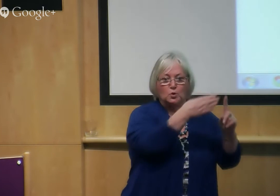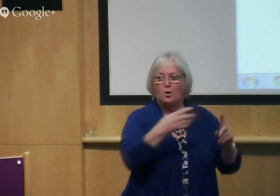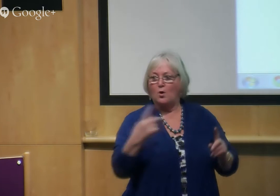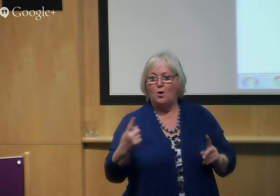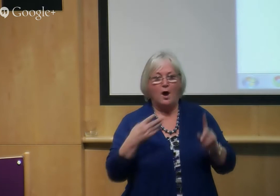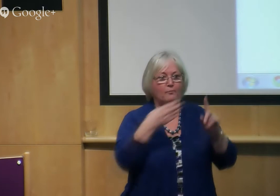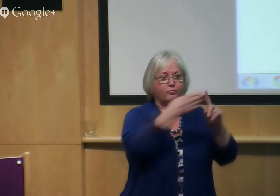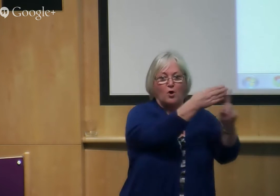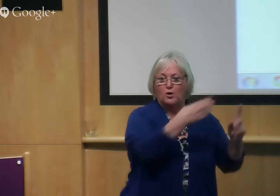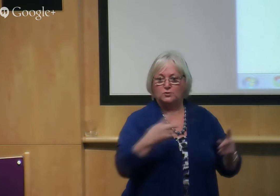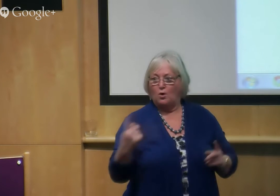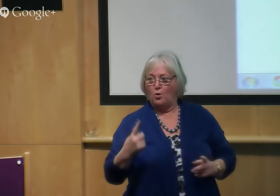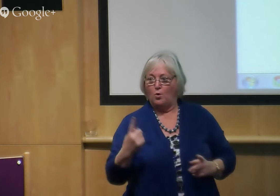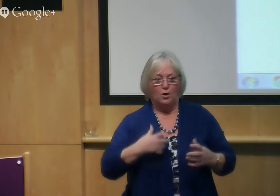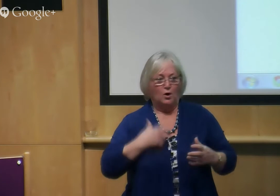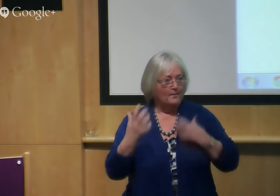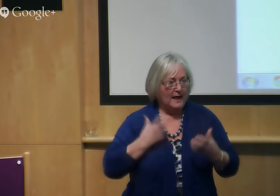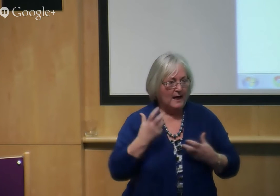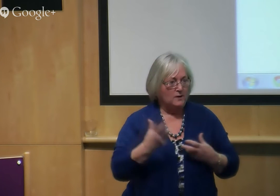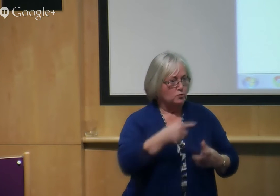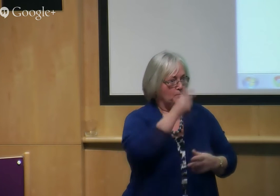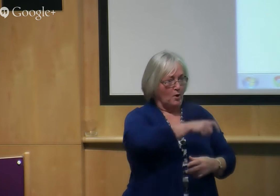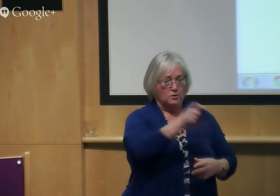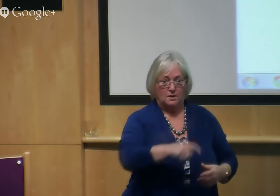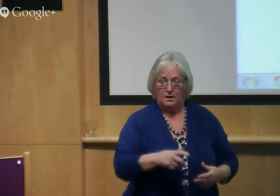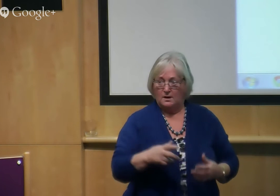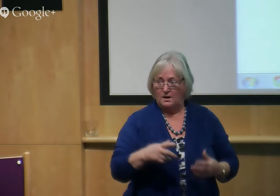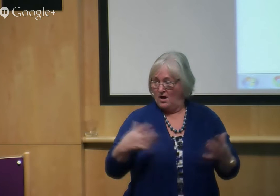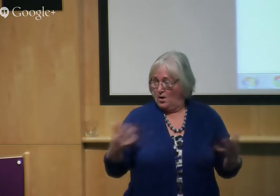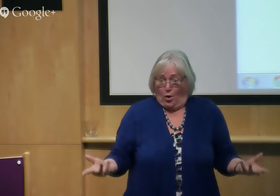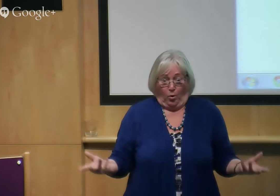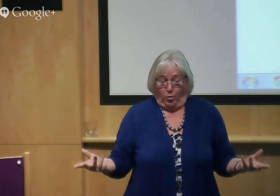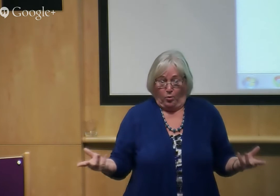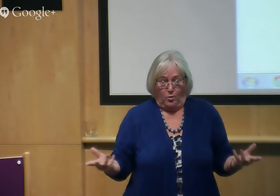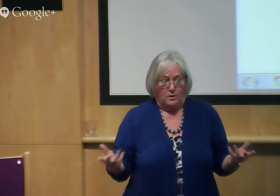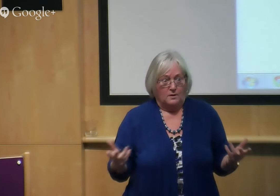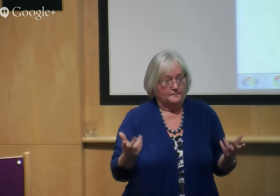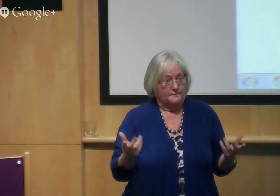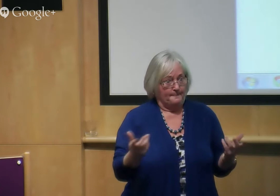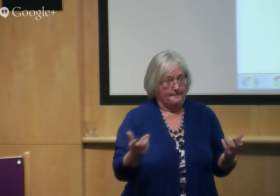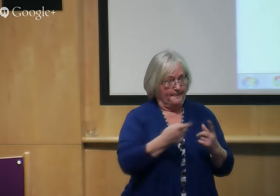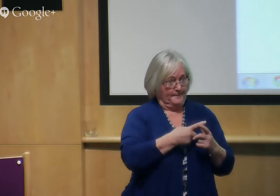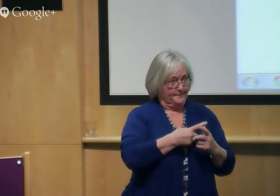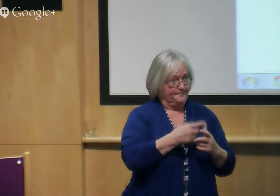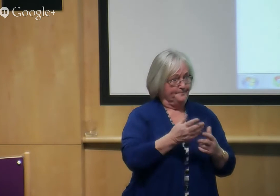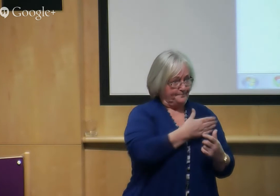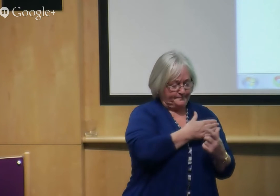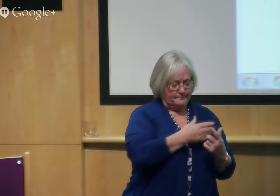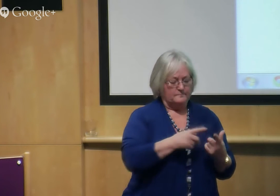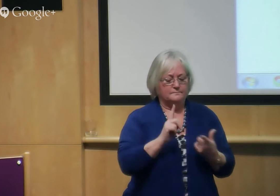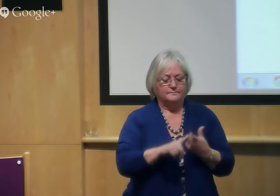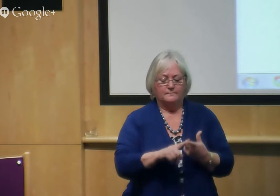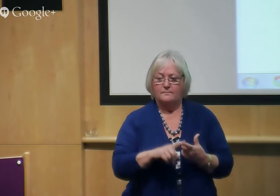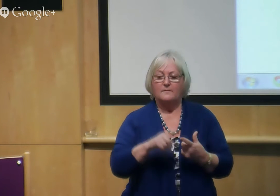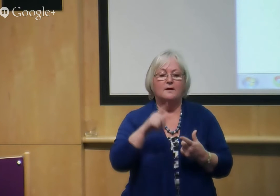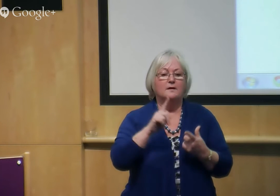to? Because we don't get any information about where to direct our complaints to. So I suppose that's my first